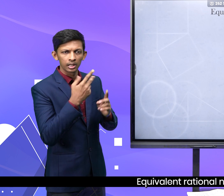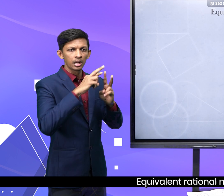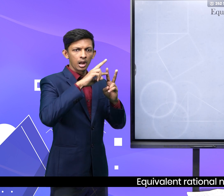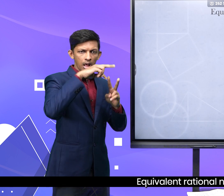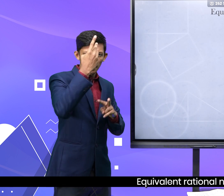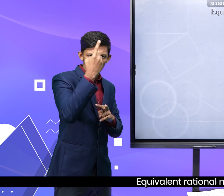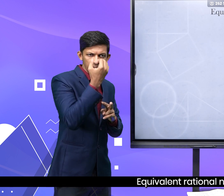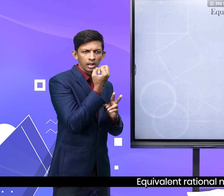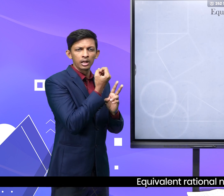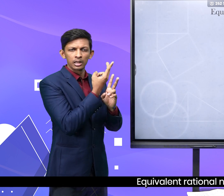Equivalent rational numbers.